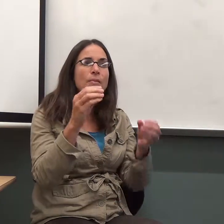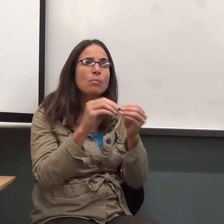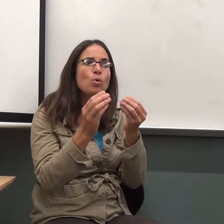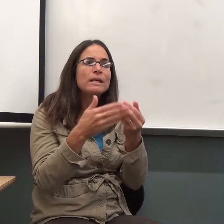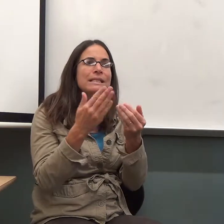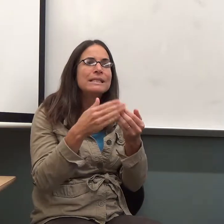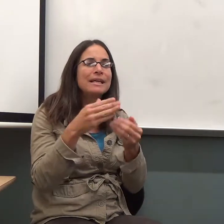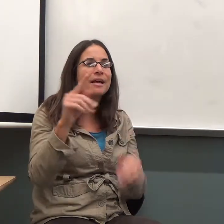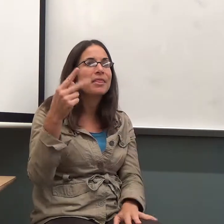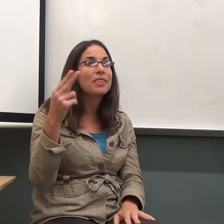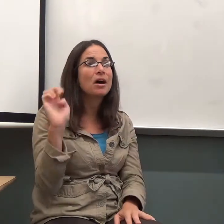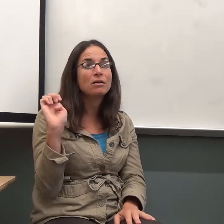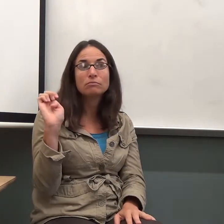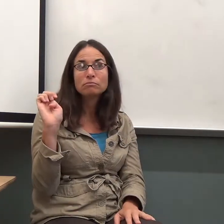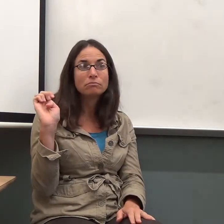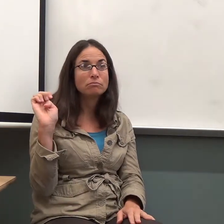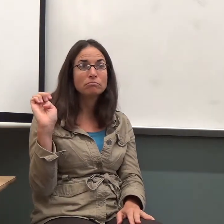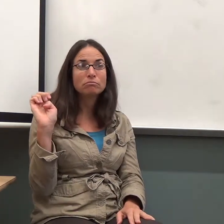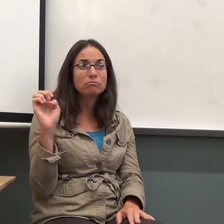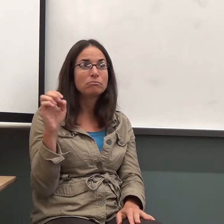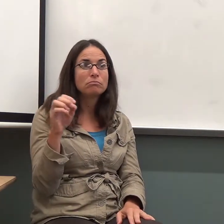The steering wheel. Okay.